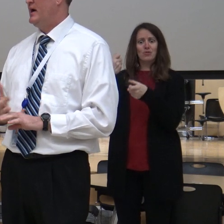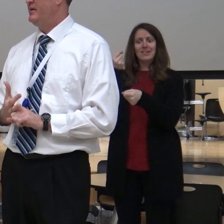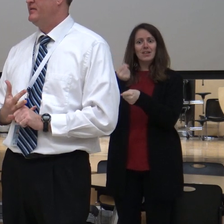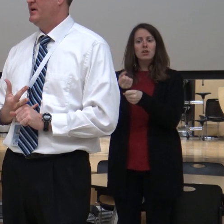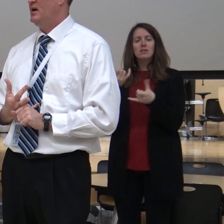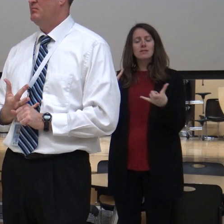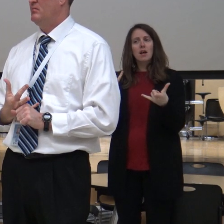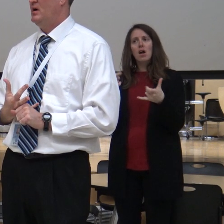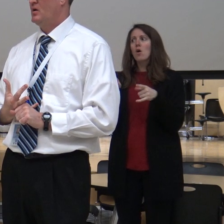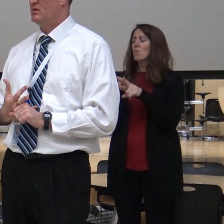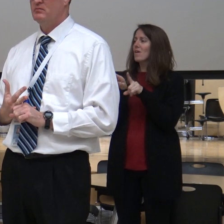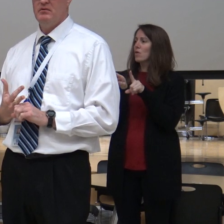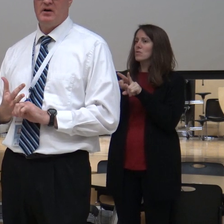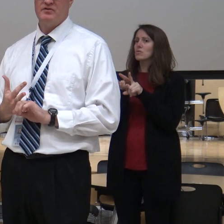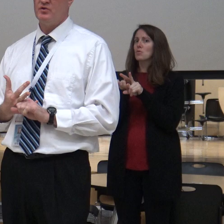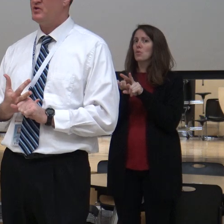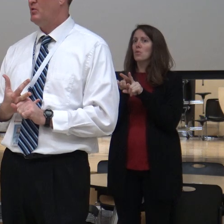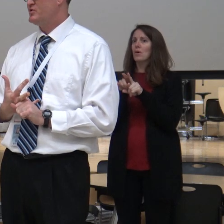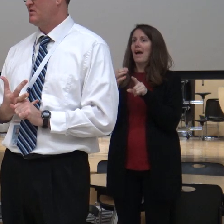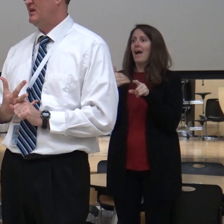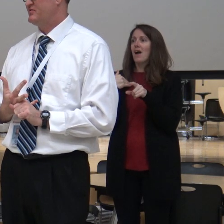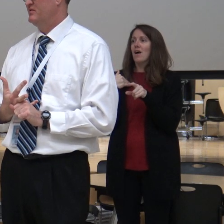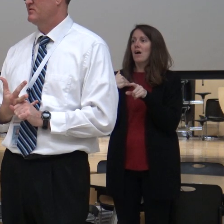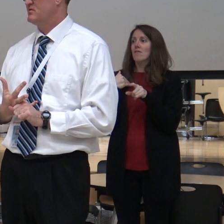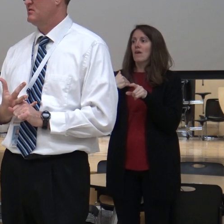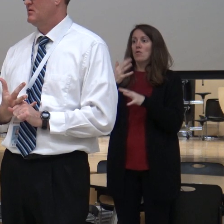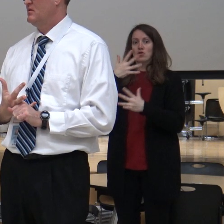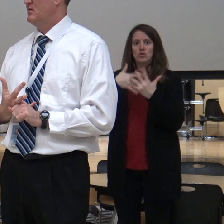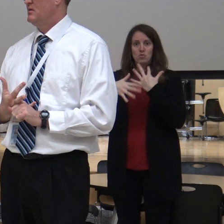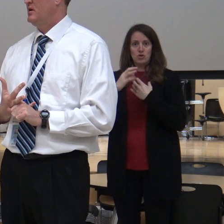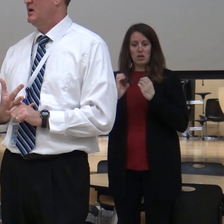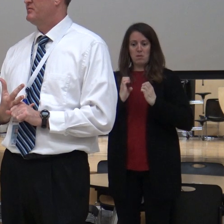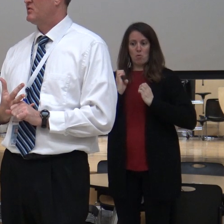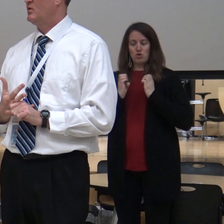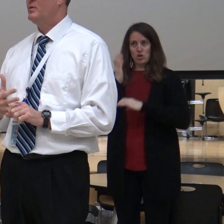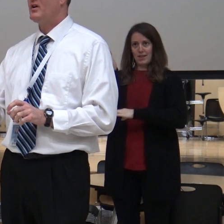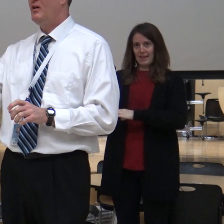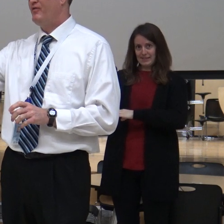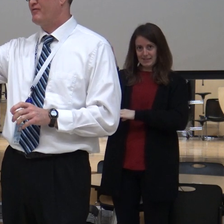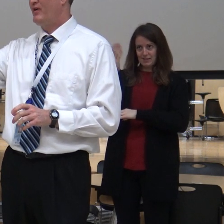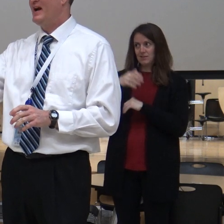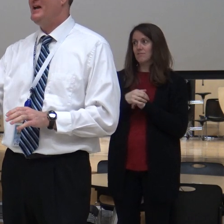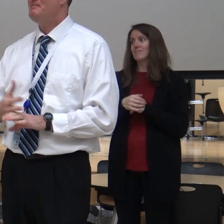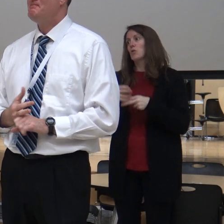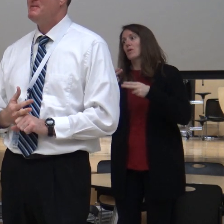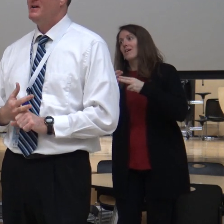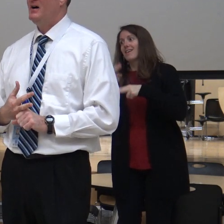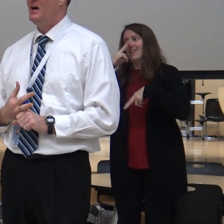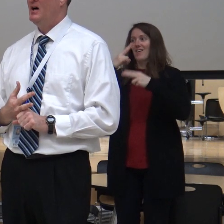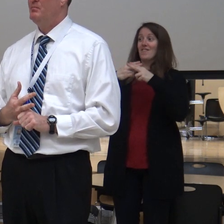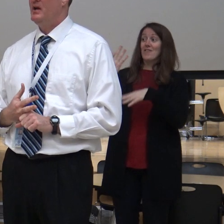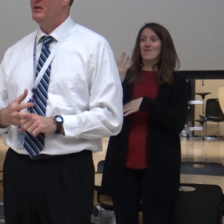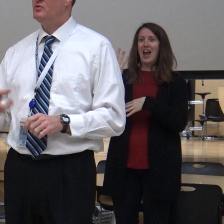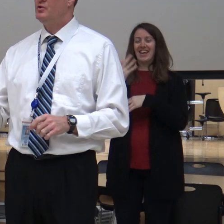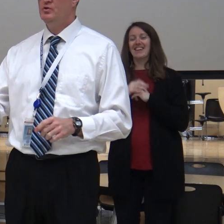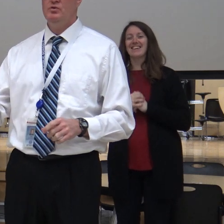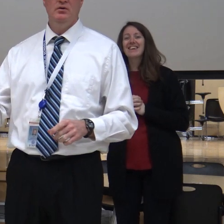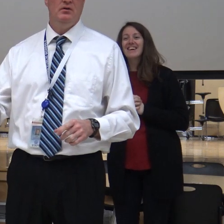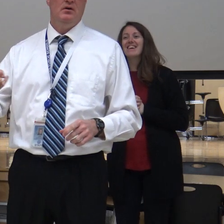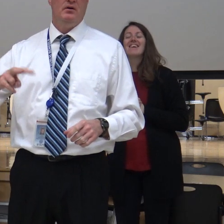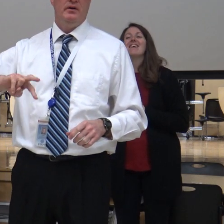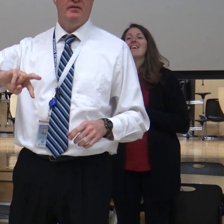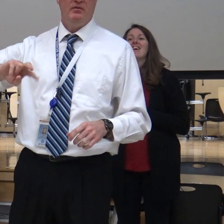also had our social emotional lessons. So we call it Fun Friday, and